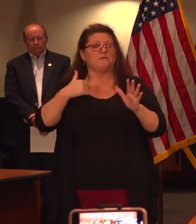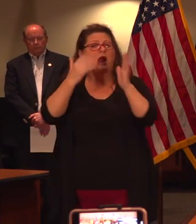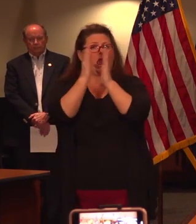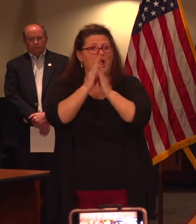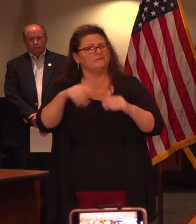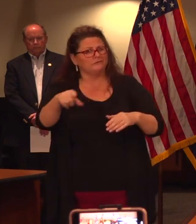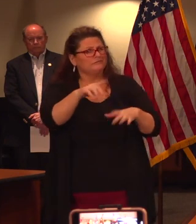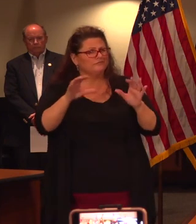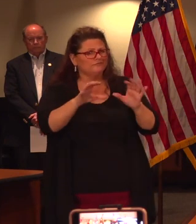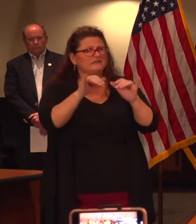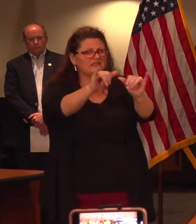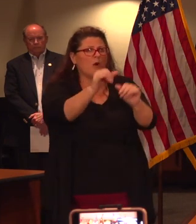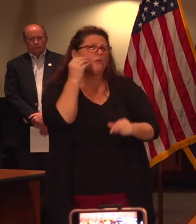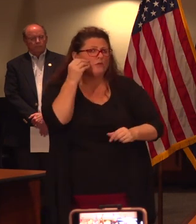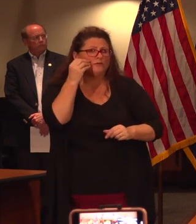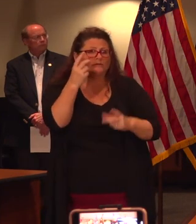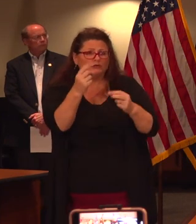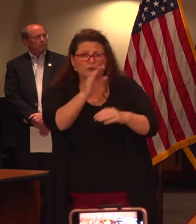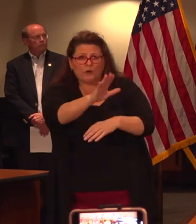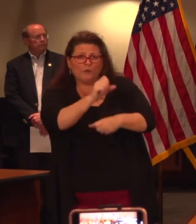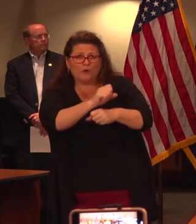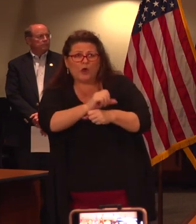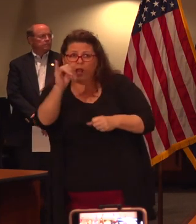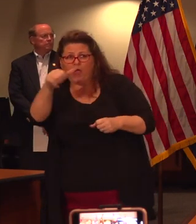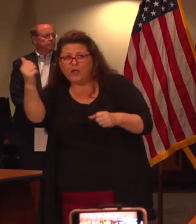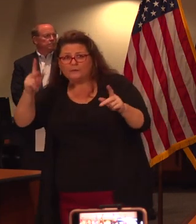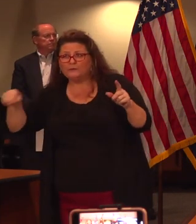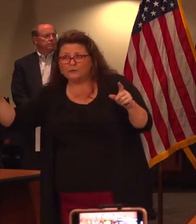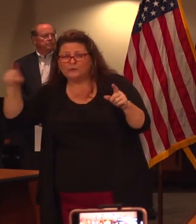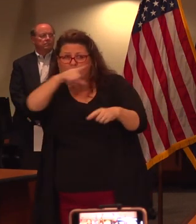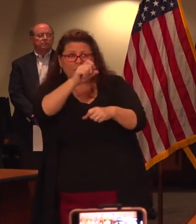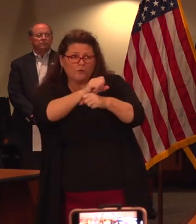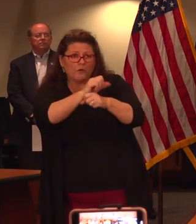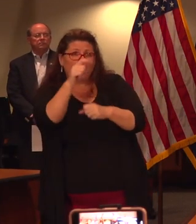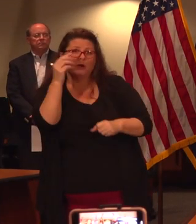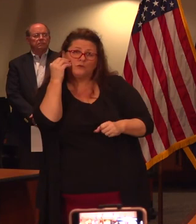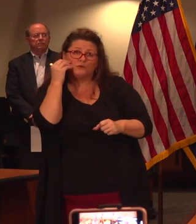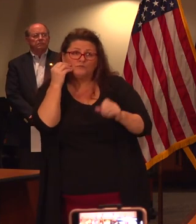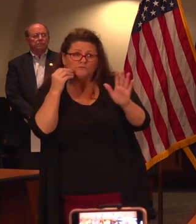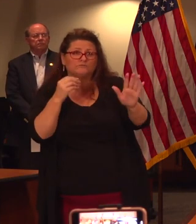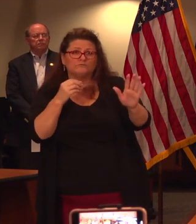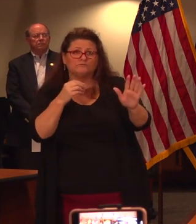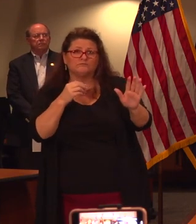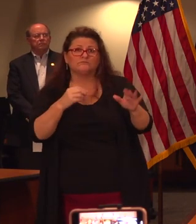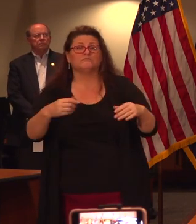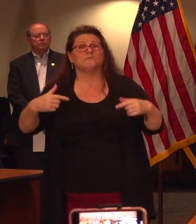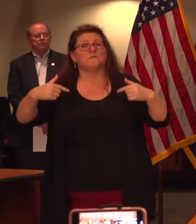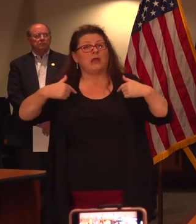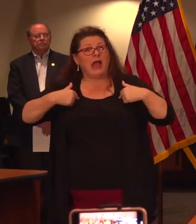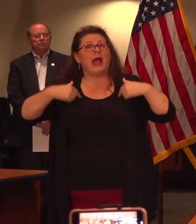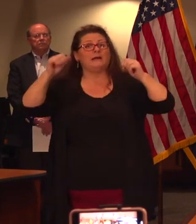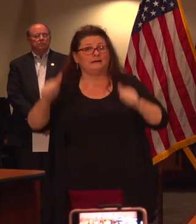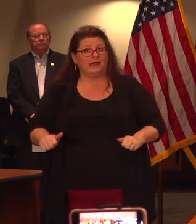home, do what they do at home like everyone else, and in their work and their businesses at home. And I have the authority to call